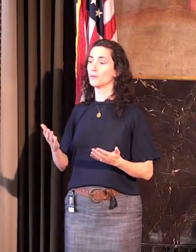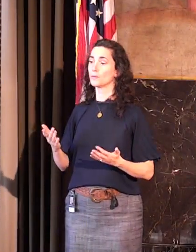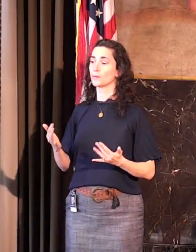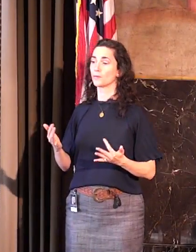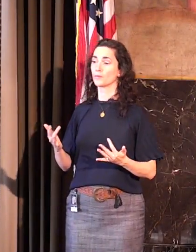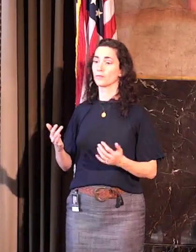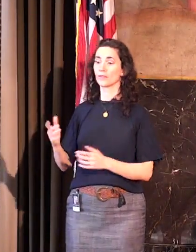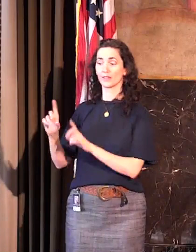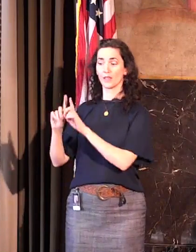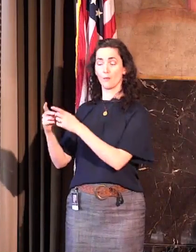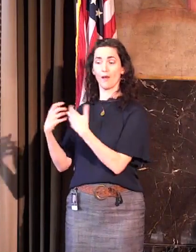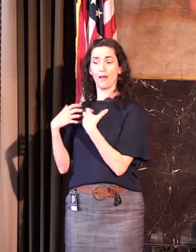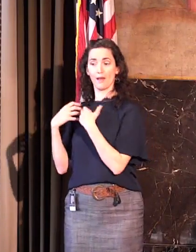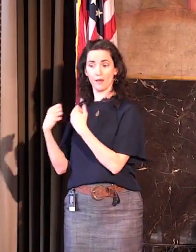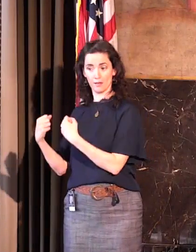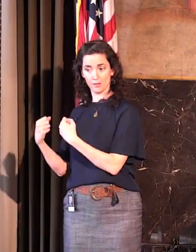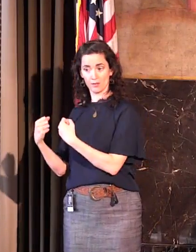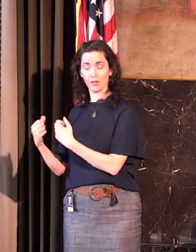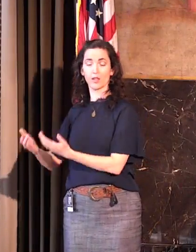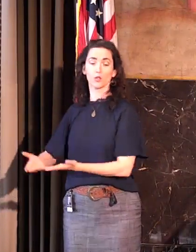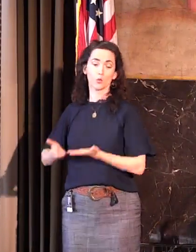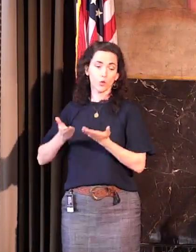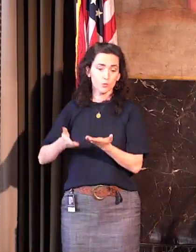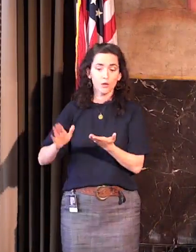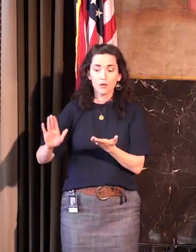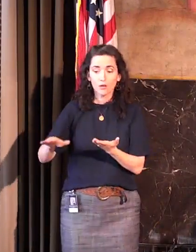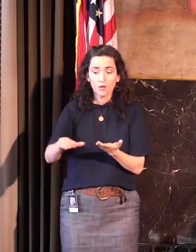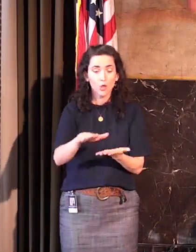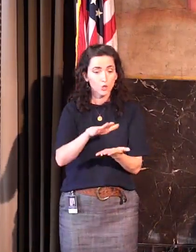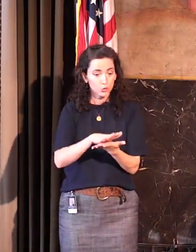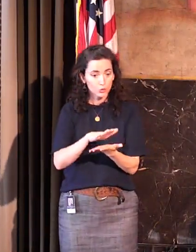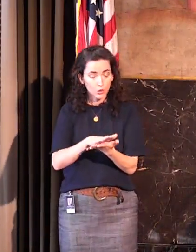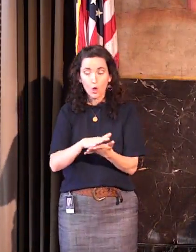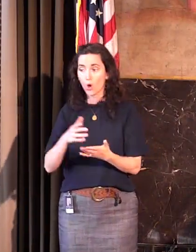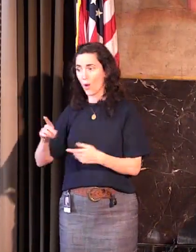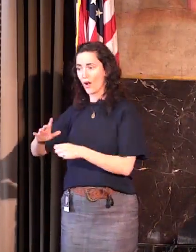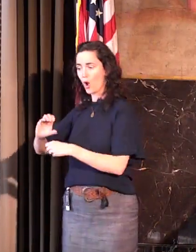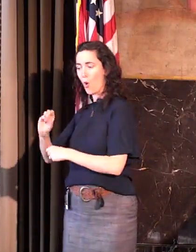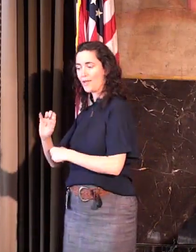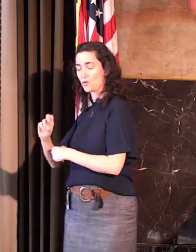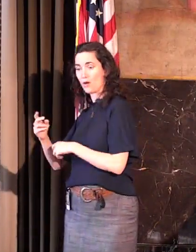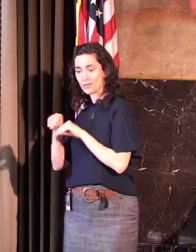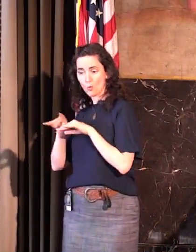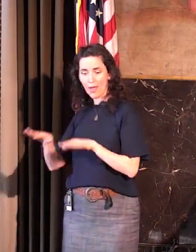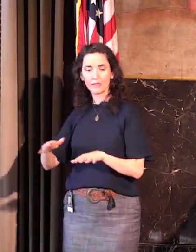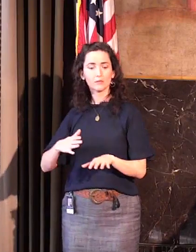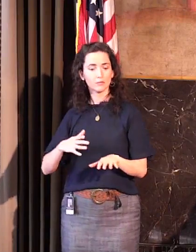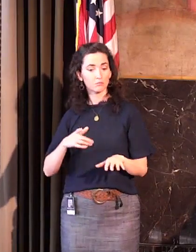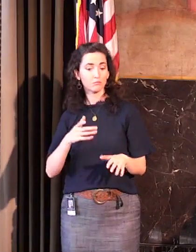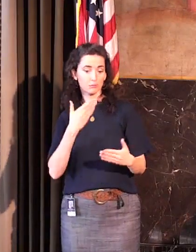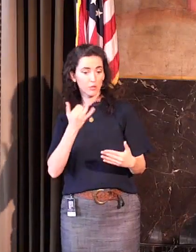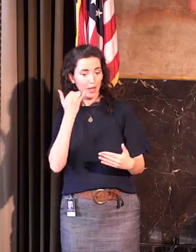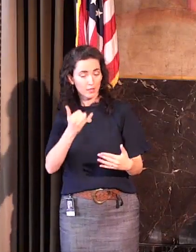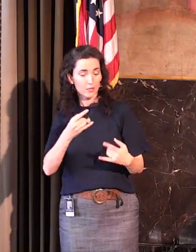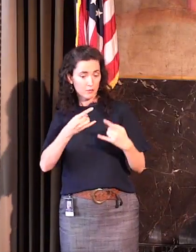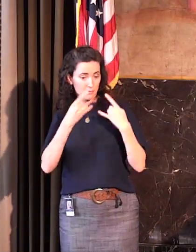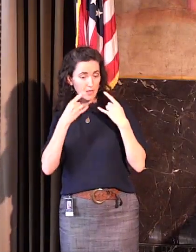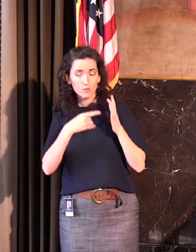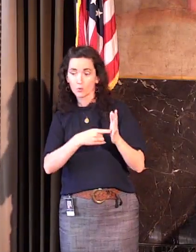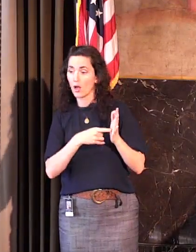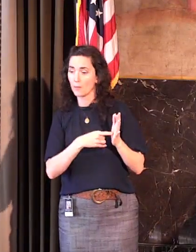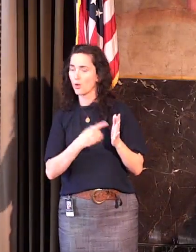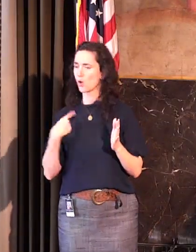from the Department of Health are that schools, for the remainder of this surge at least, have in place a mask mandate. So we support the